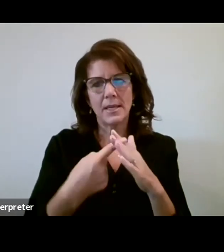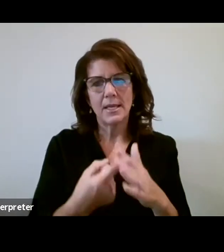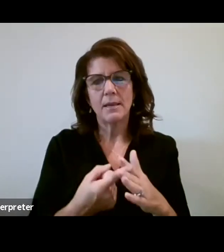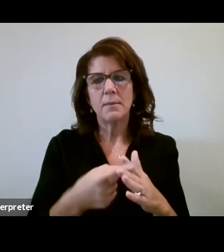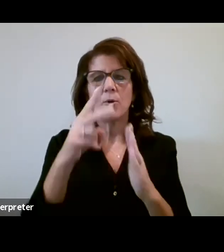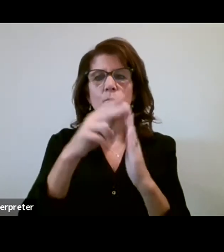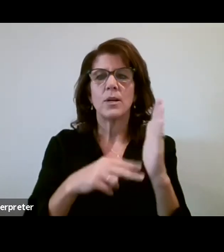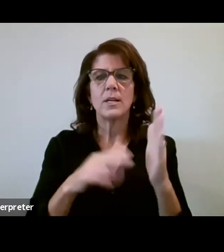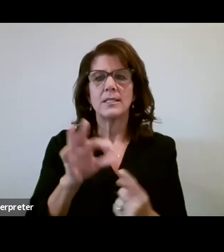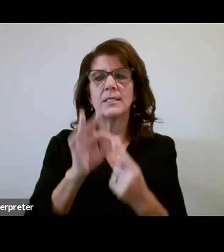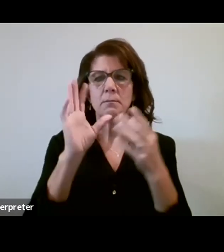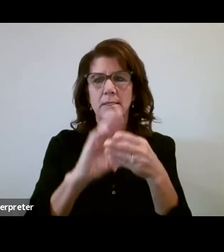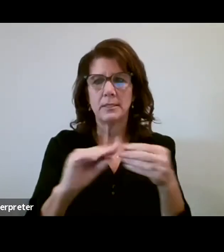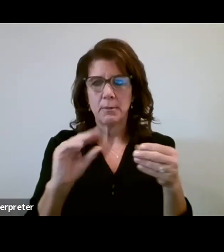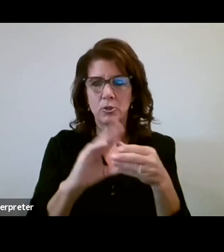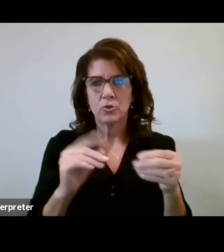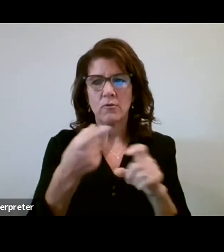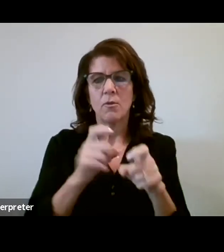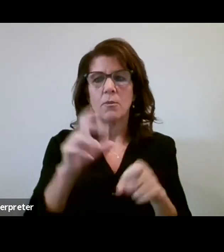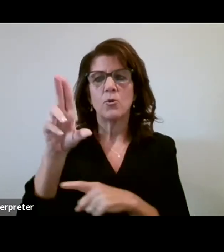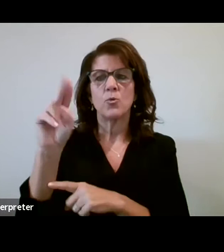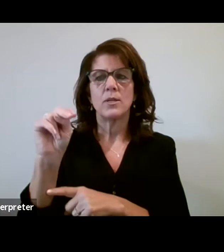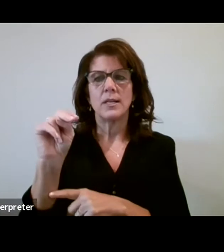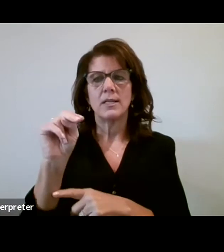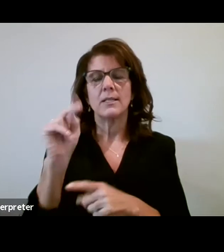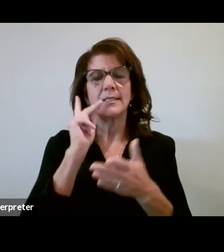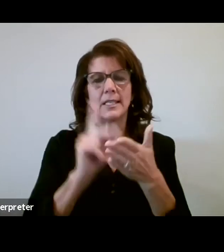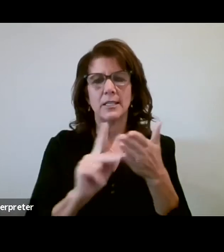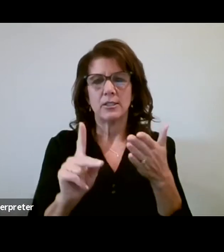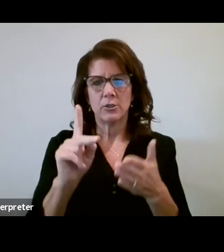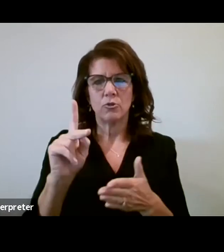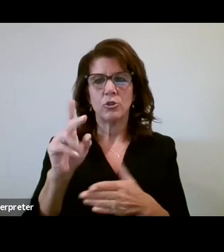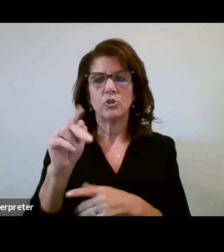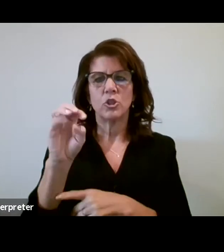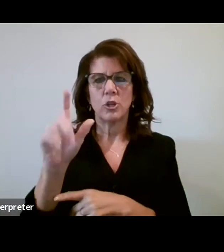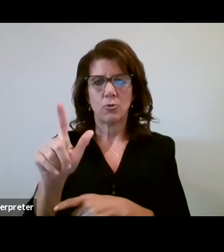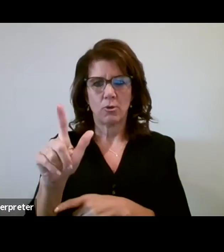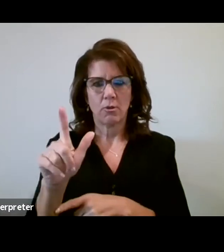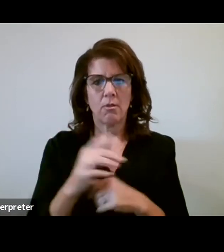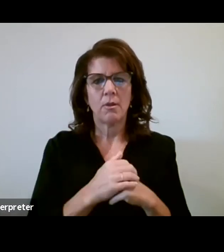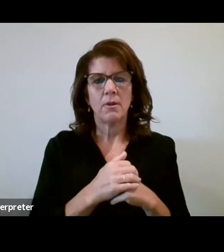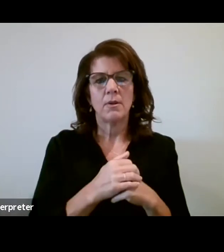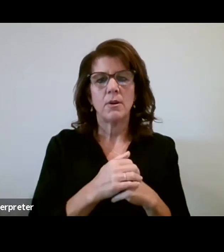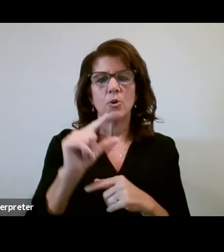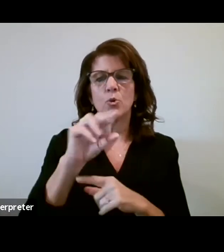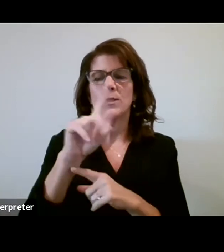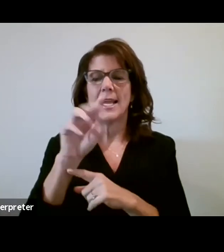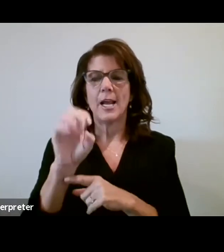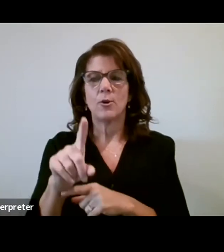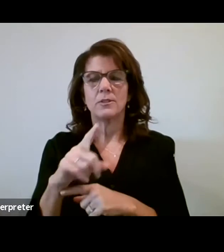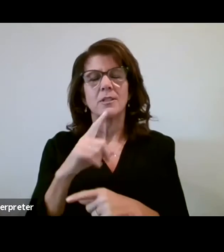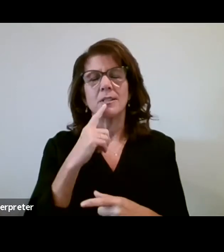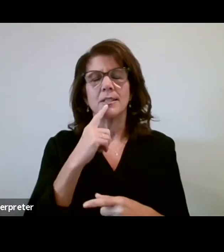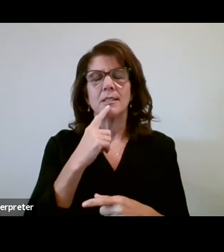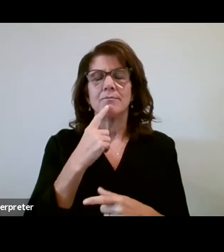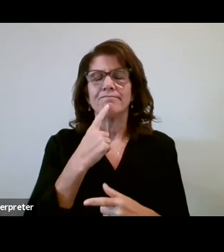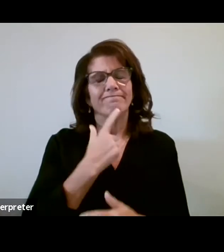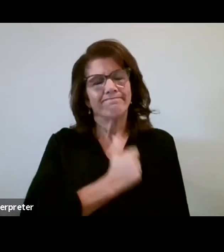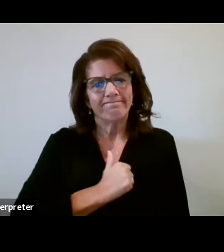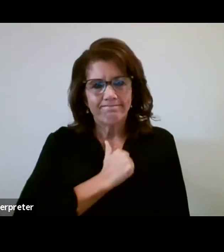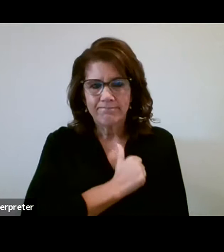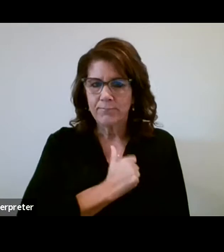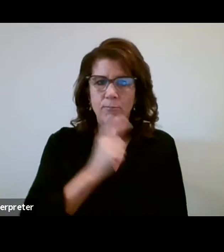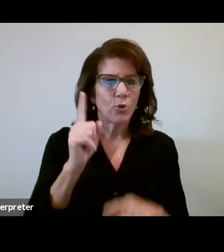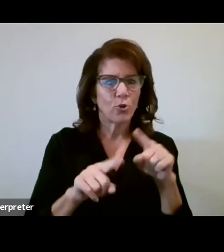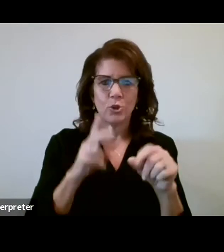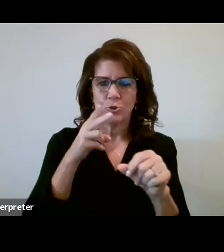a special message from the UN Secretary General Antonio Guterres, who sends his regrets that he is unable